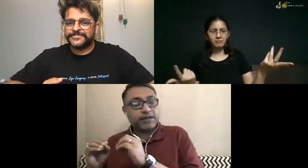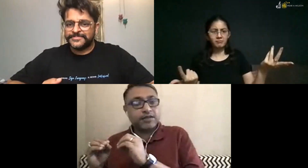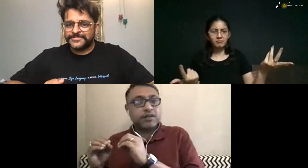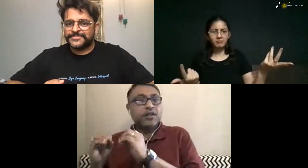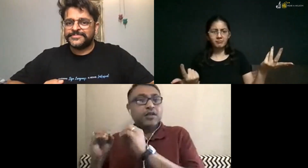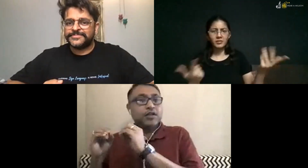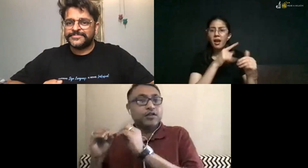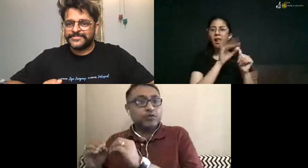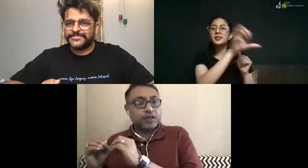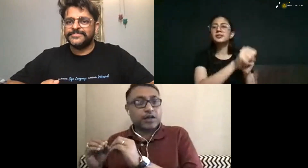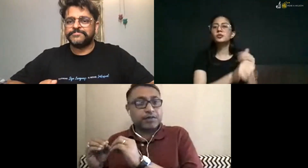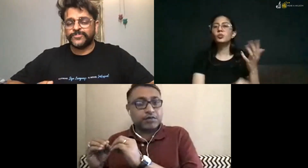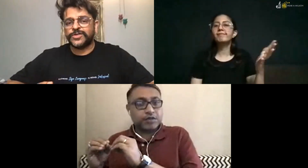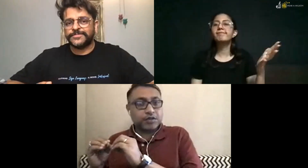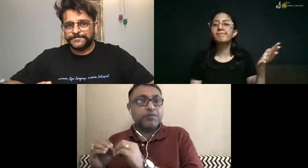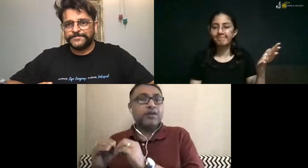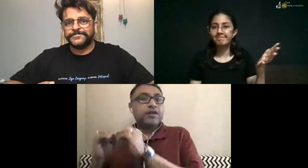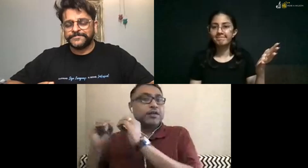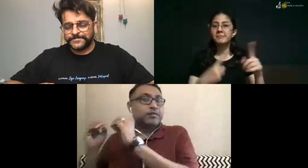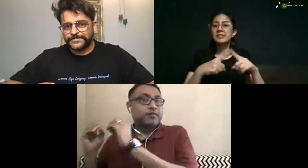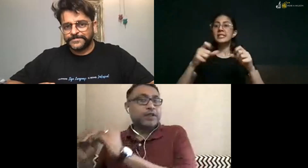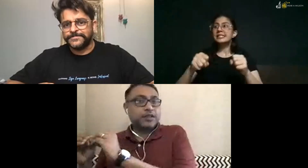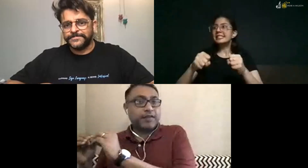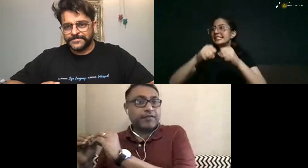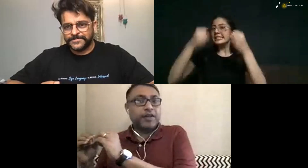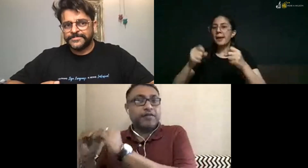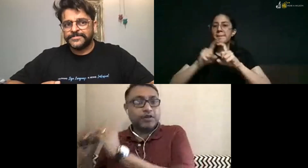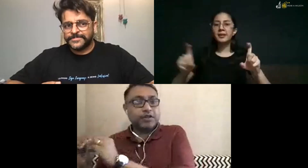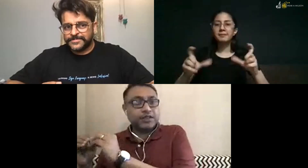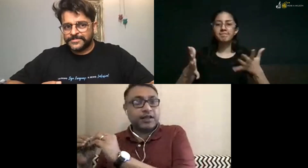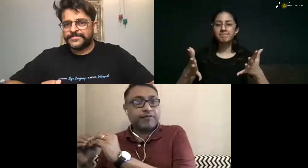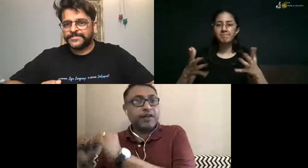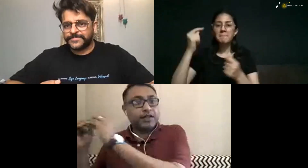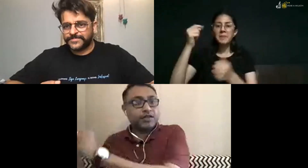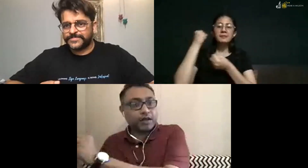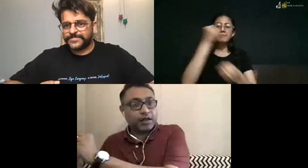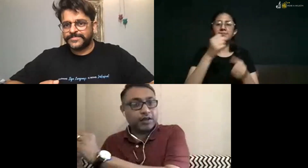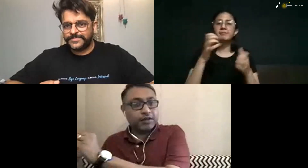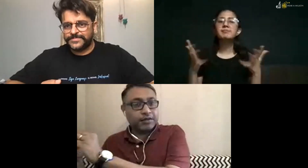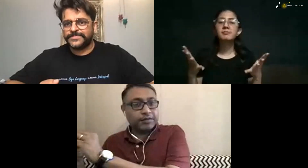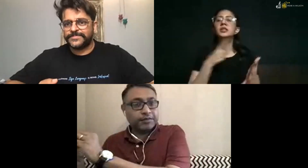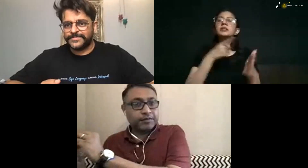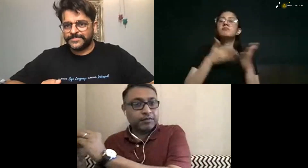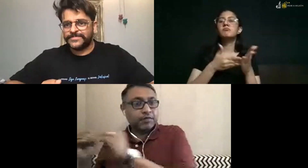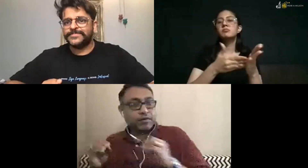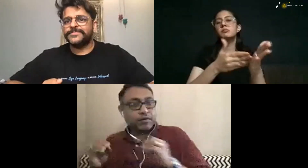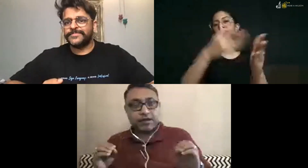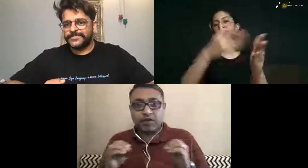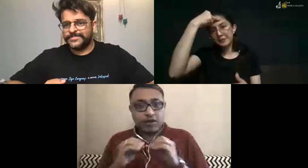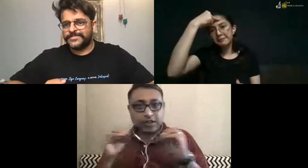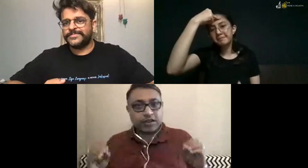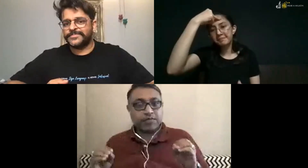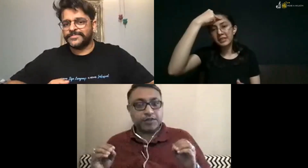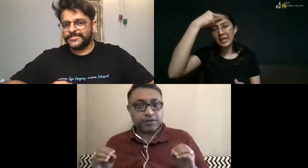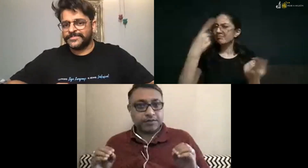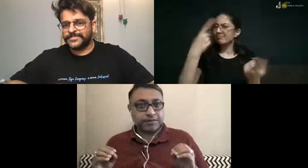have access to the startup ecosystem, he doesn't have funding. Because he doesn't have funding, he's struggling. It's a